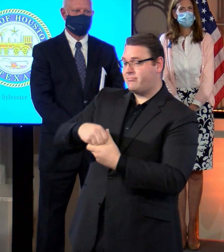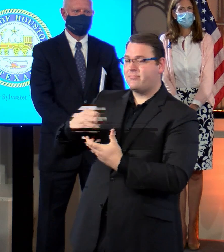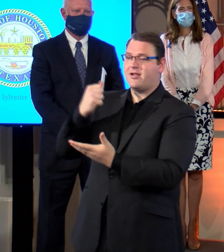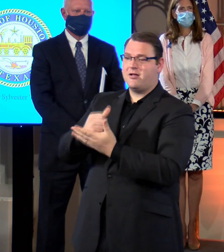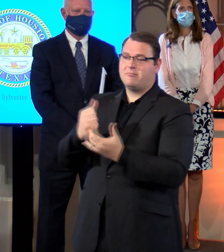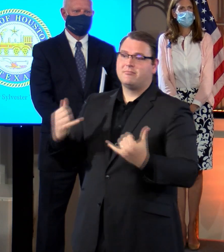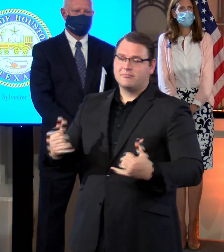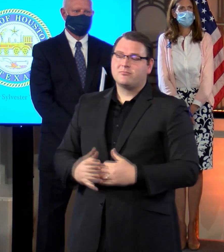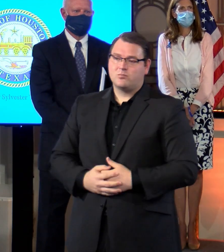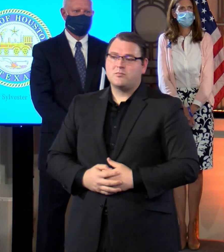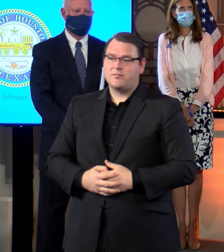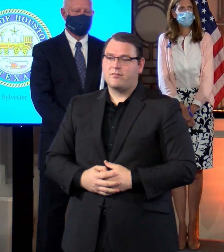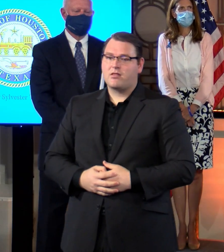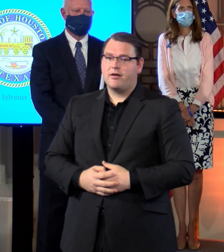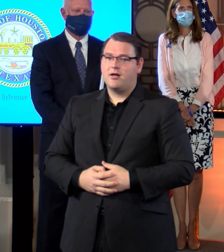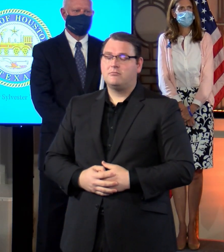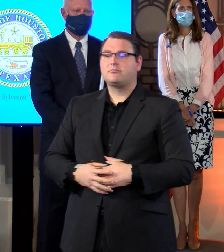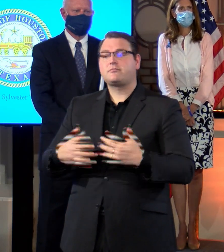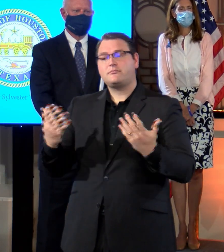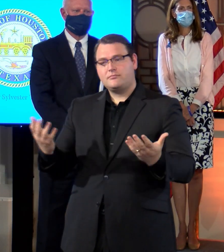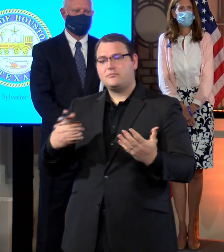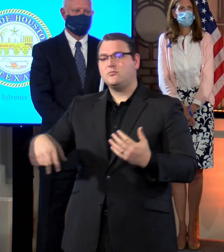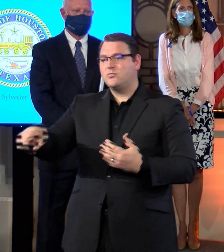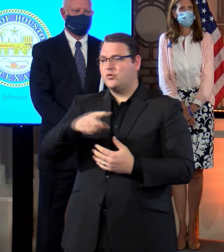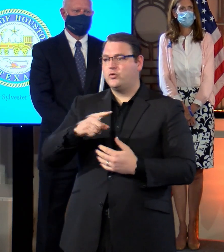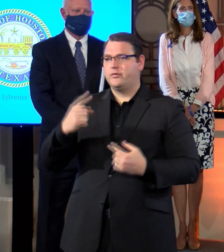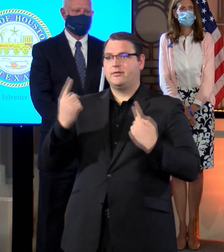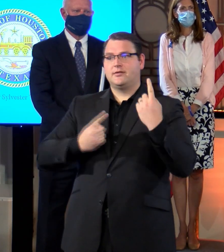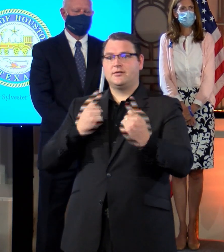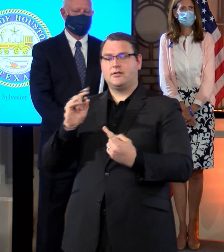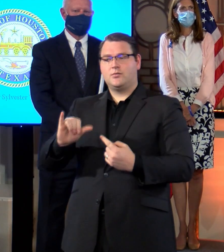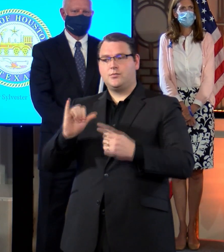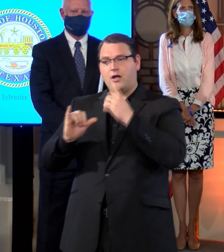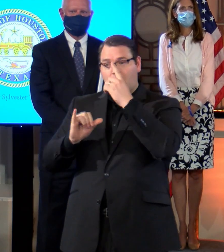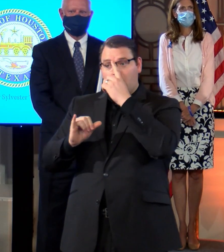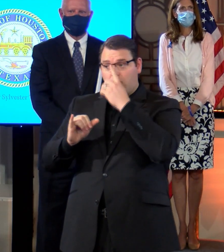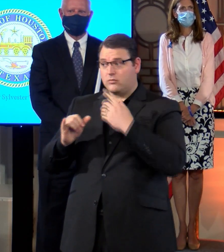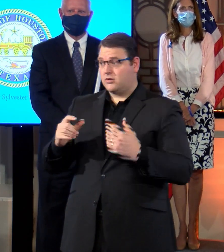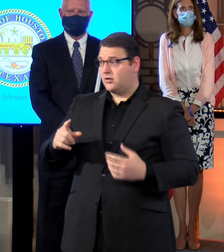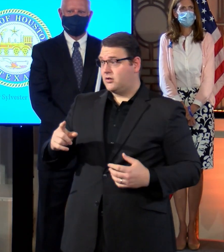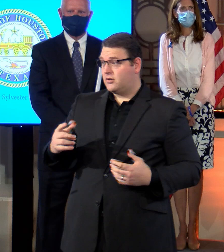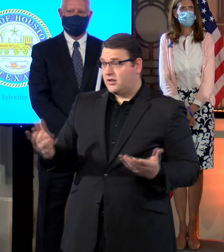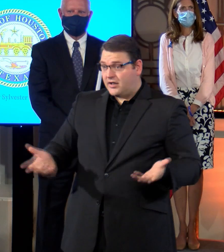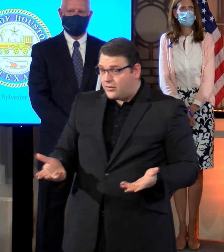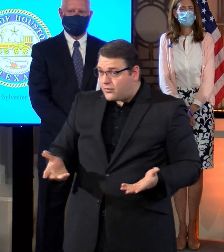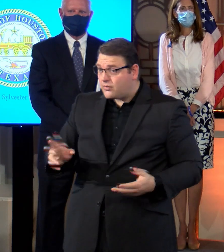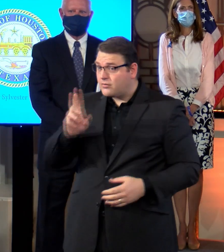as well. And so, as you can imagine, there is a tremendous